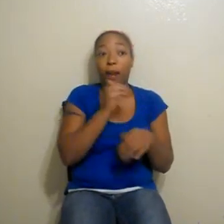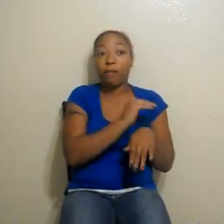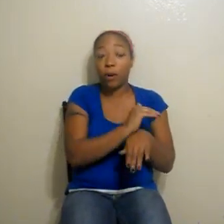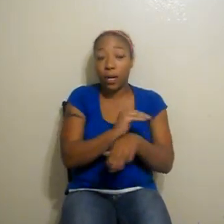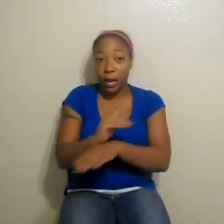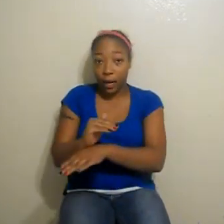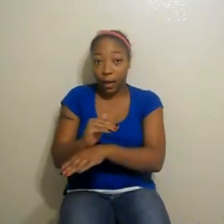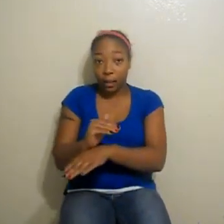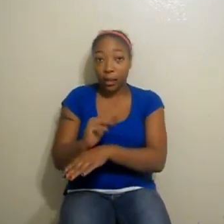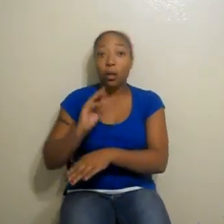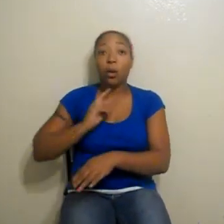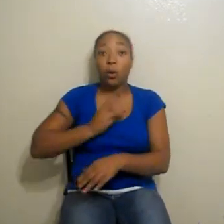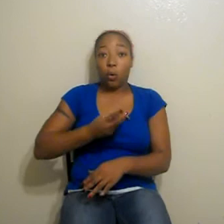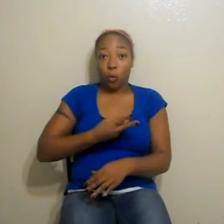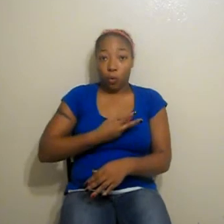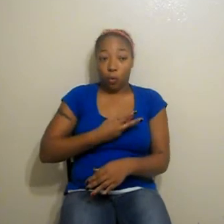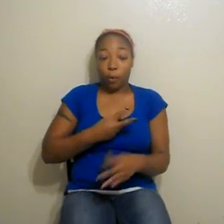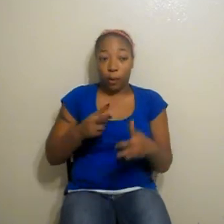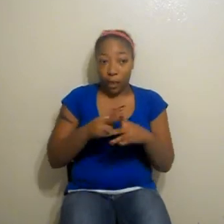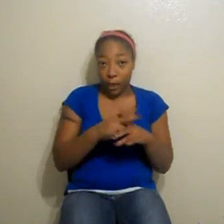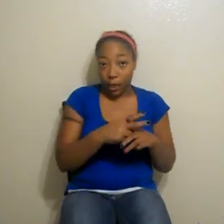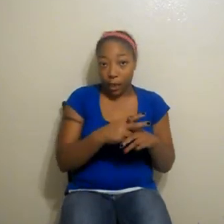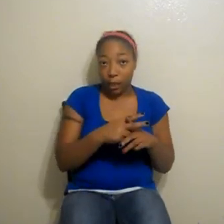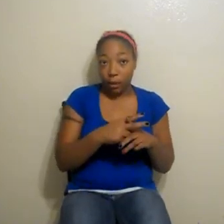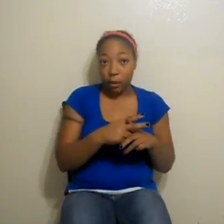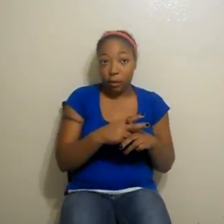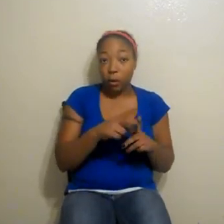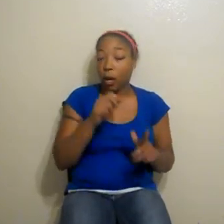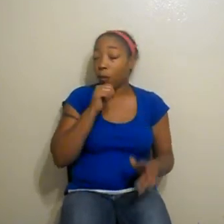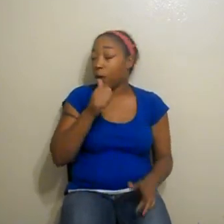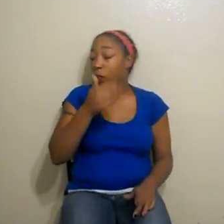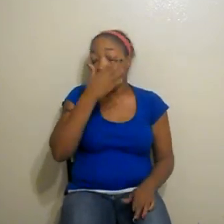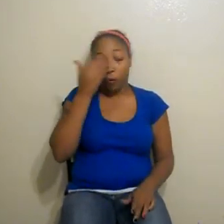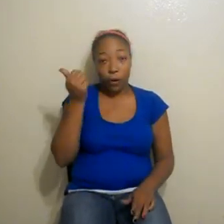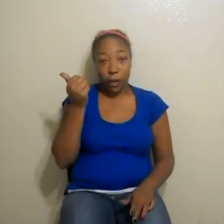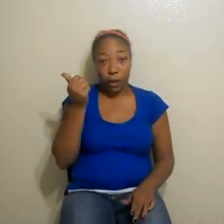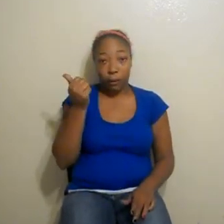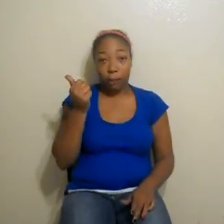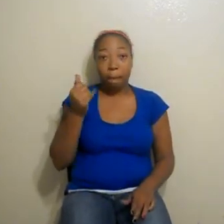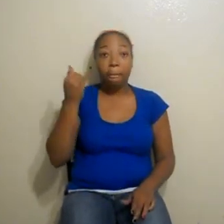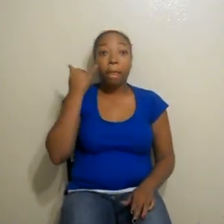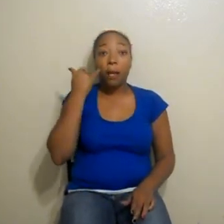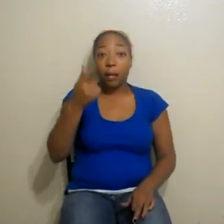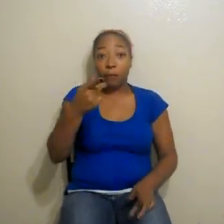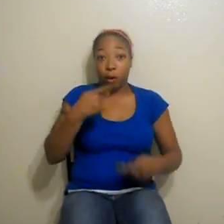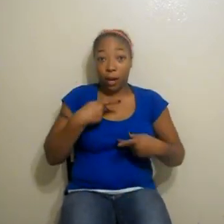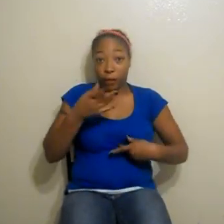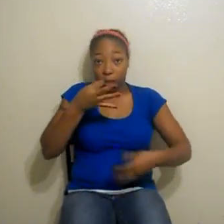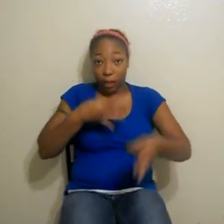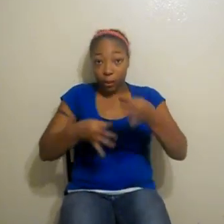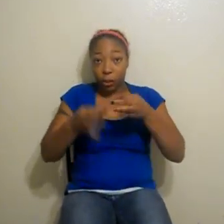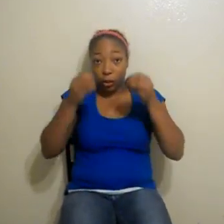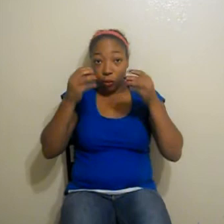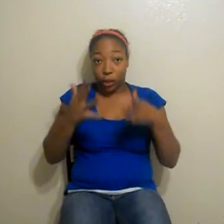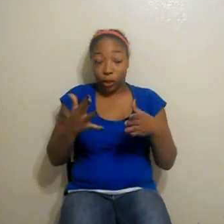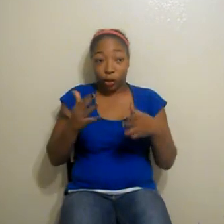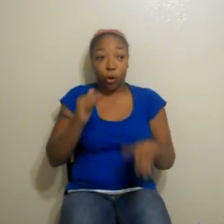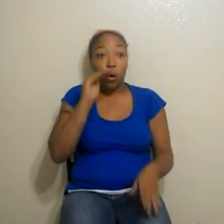every night we plug it in and we don't forget. If you have a substitute teacher